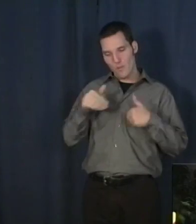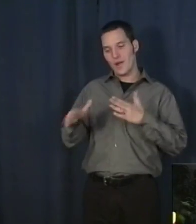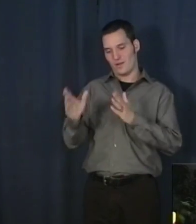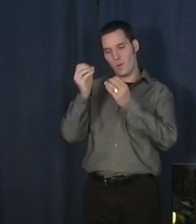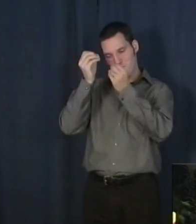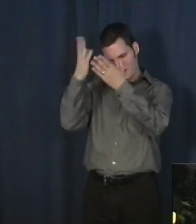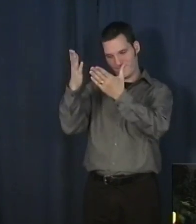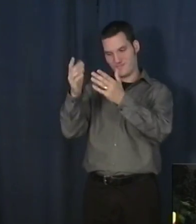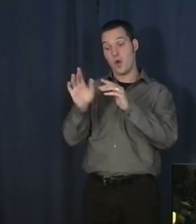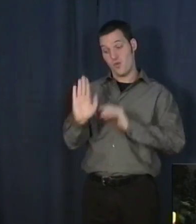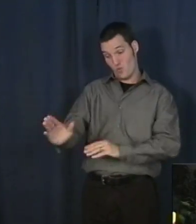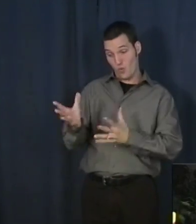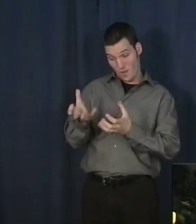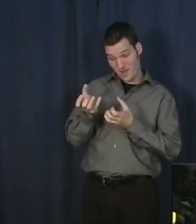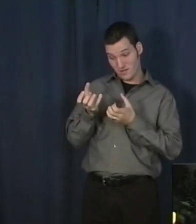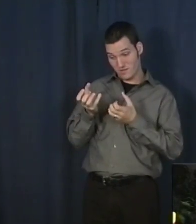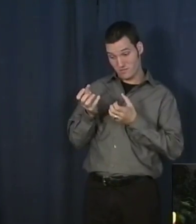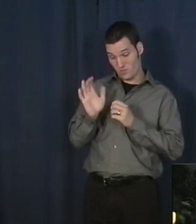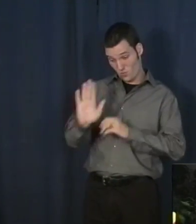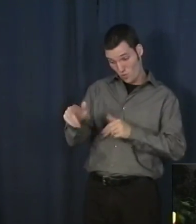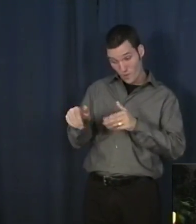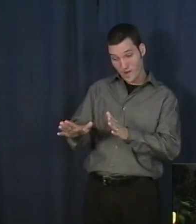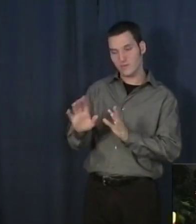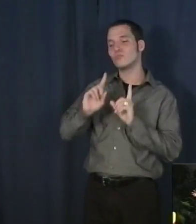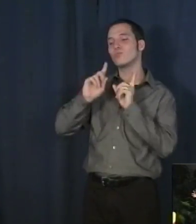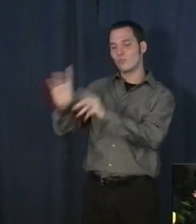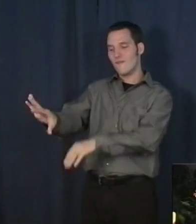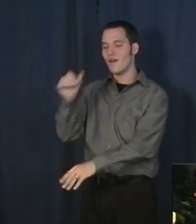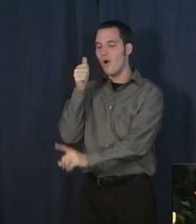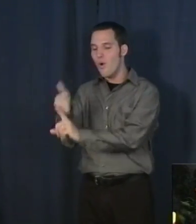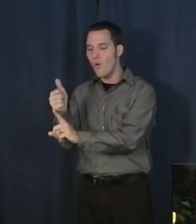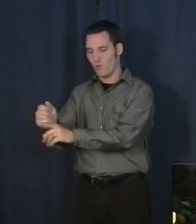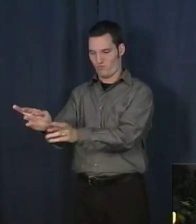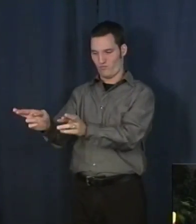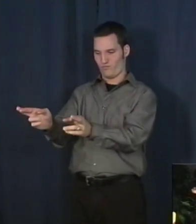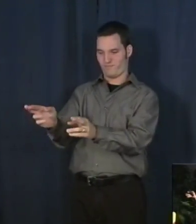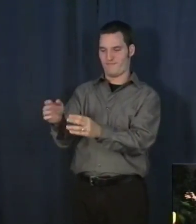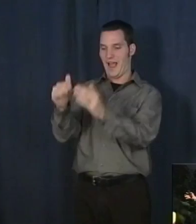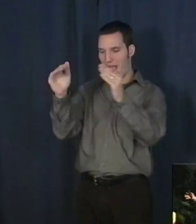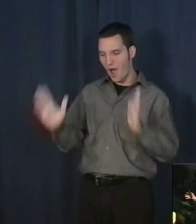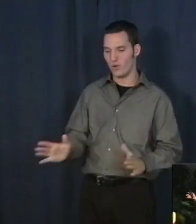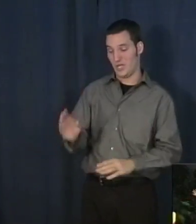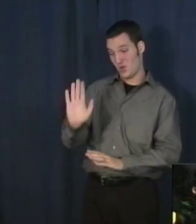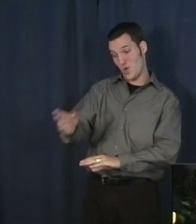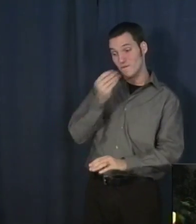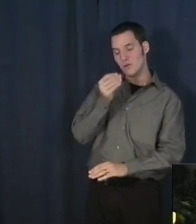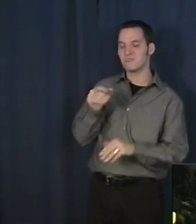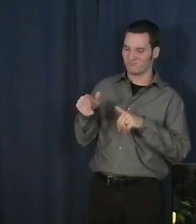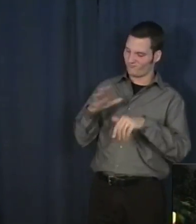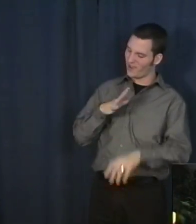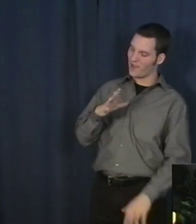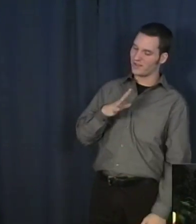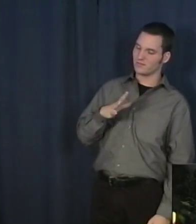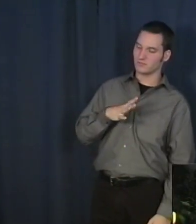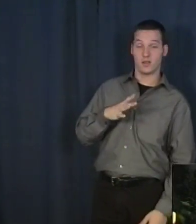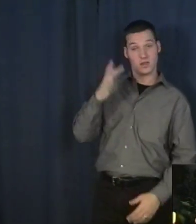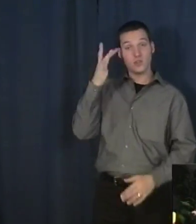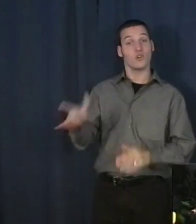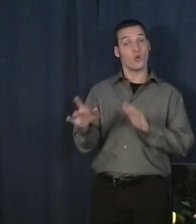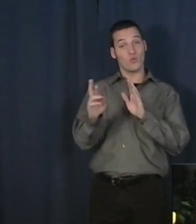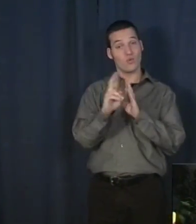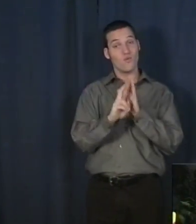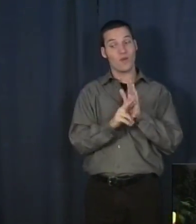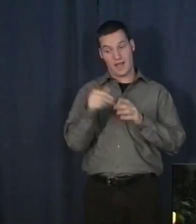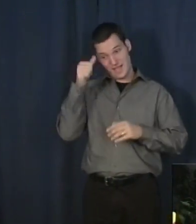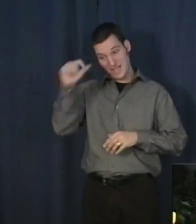do it my way. And when you want to do it your way, well then go get your own roof to sleep under and get your own food to eat, and you can do it your way. That's the